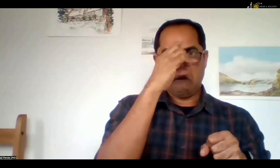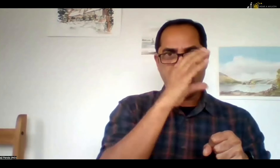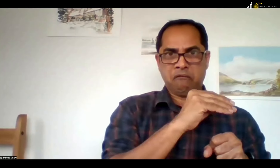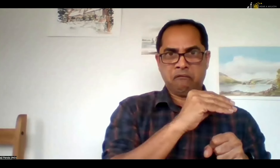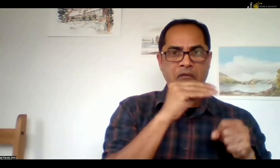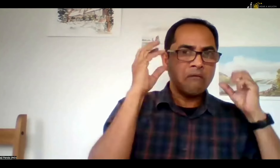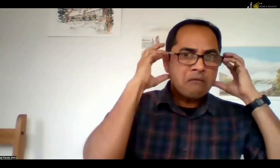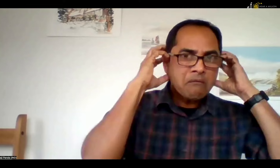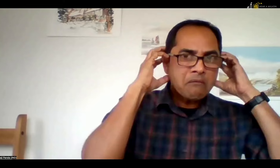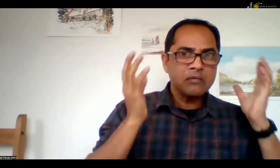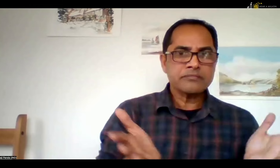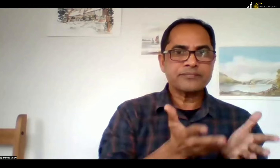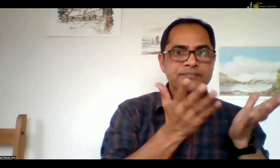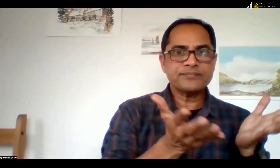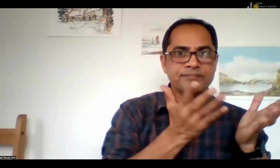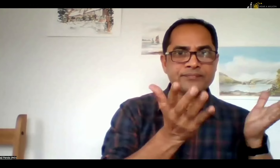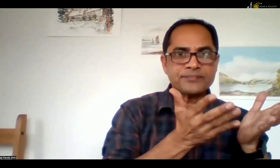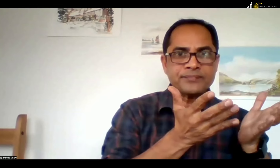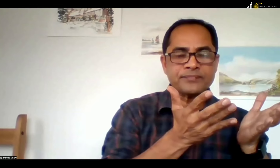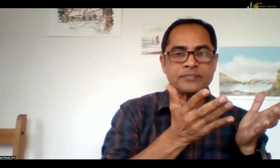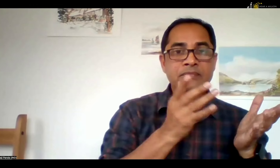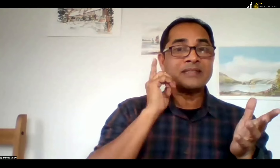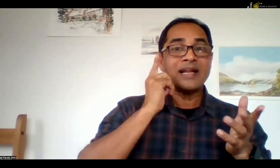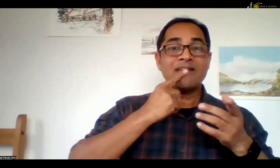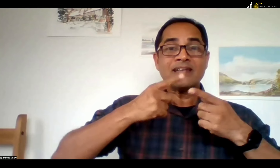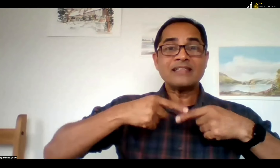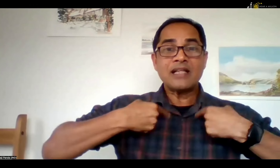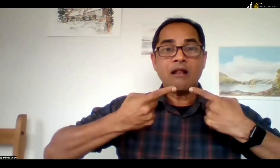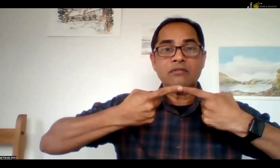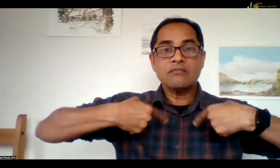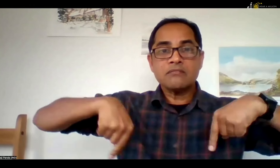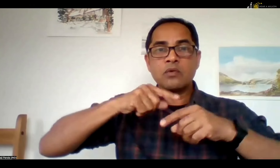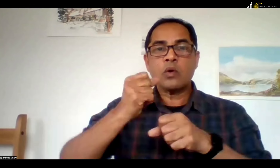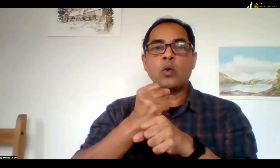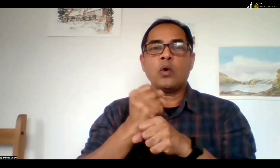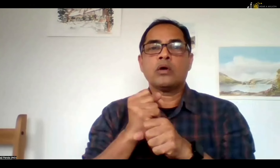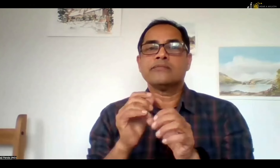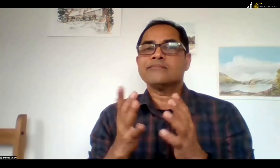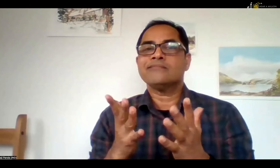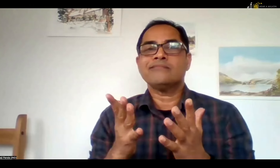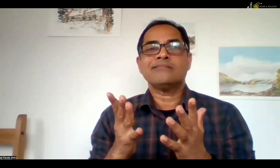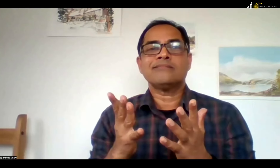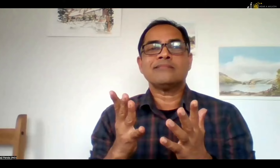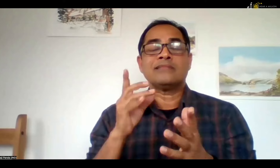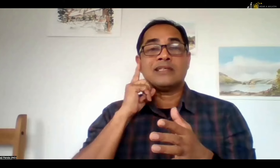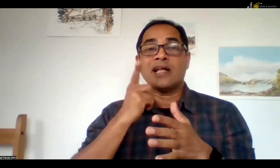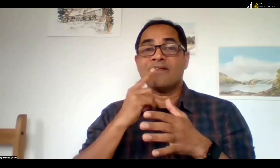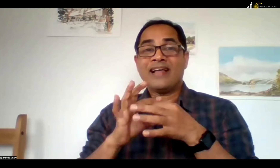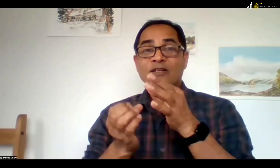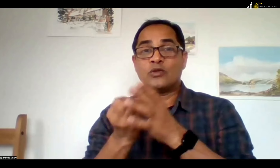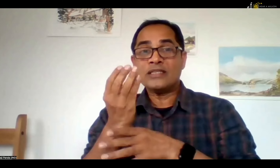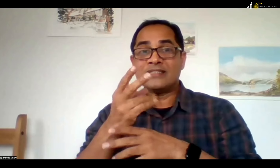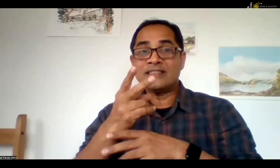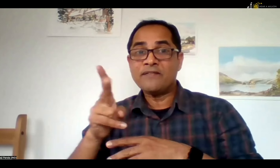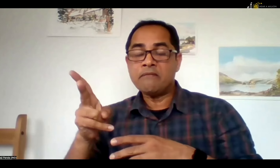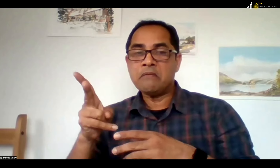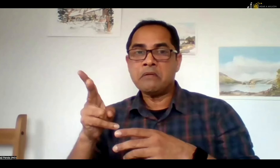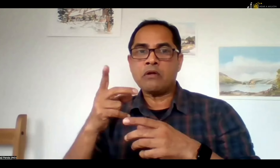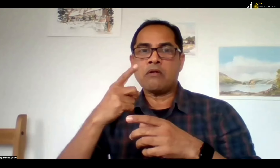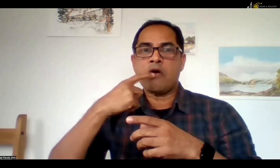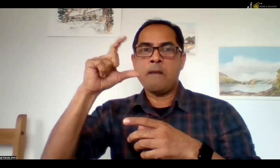all the issues in the deaf ecosystem, parents don't know, the medical system is busy, feeding their own lobby